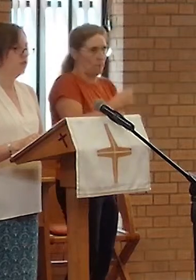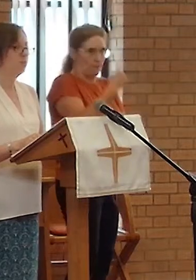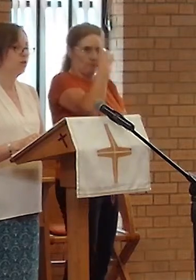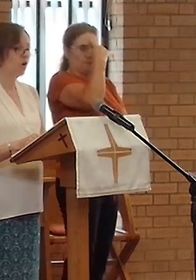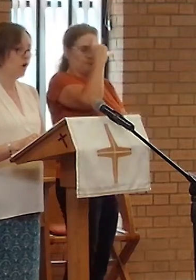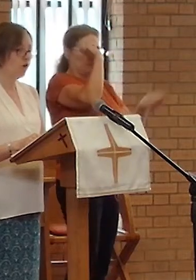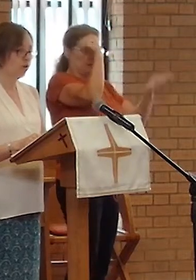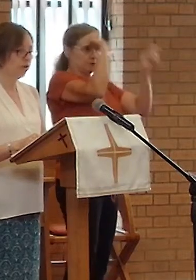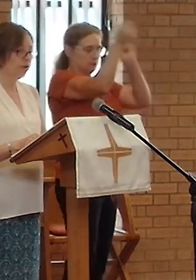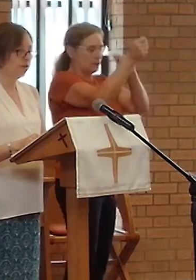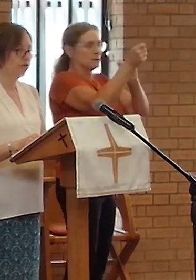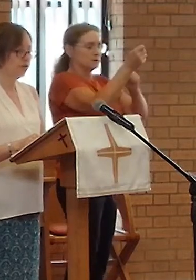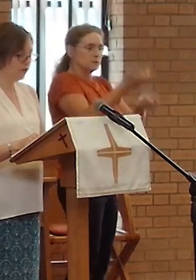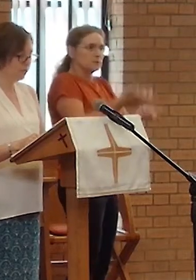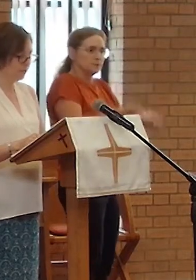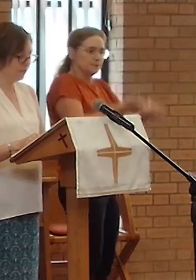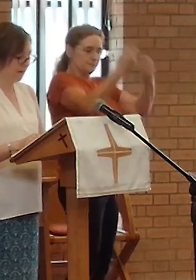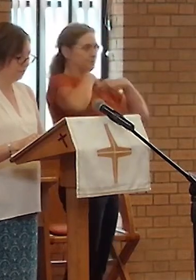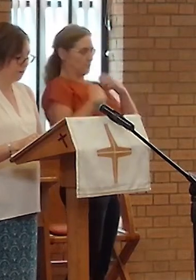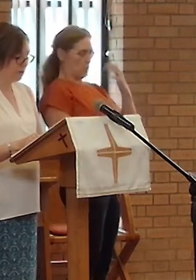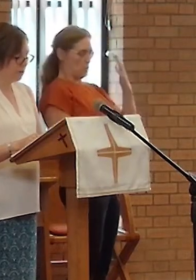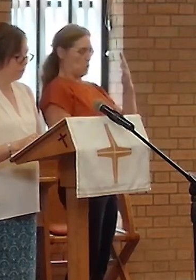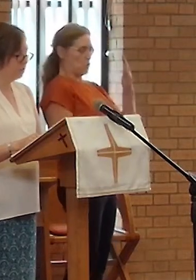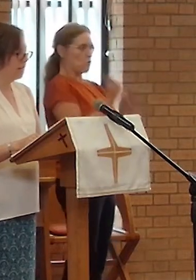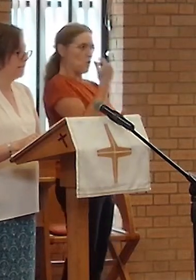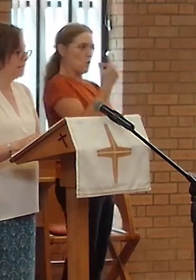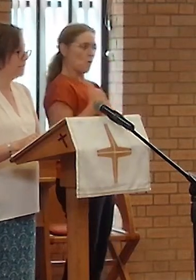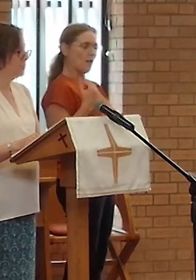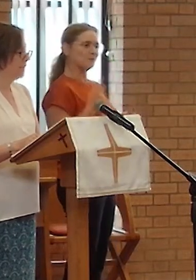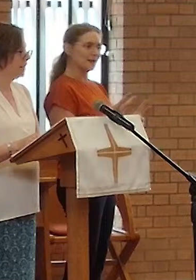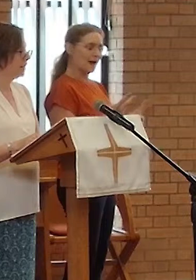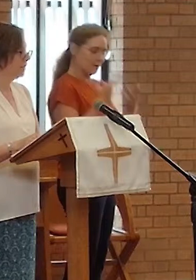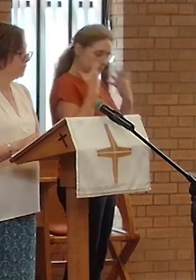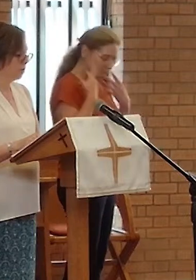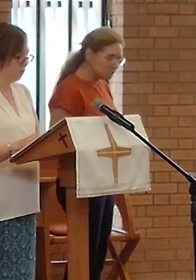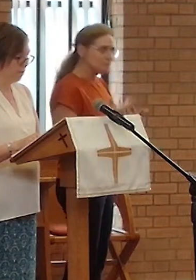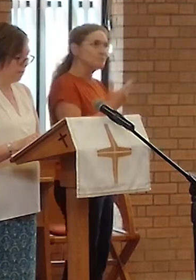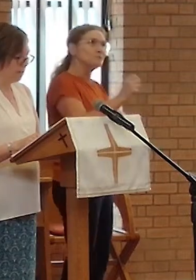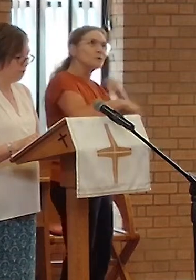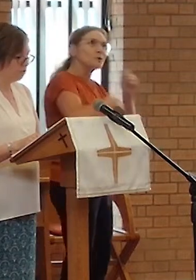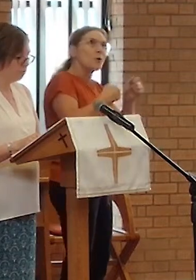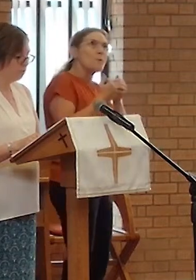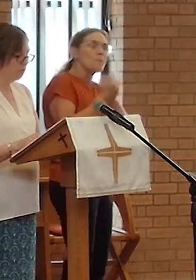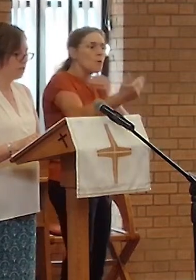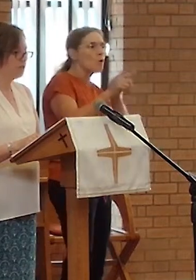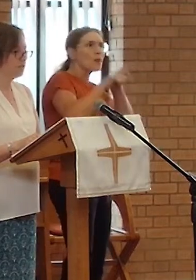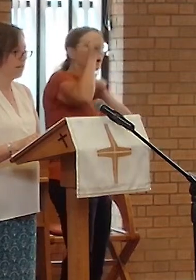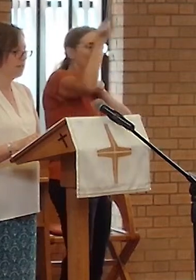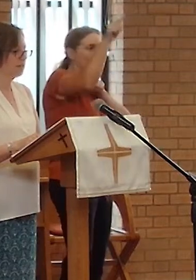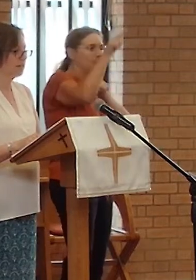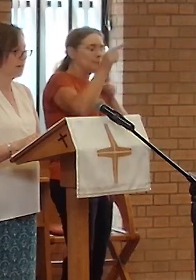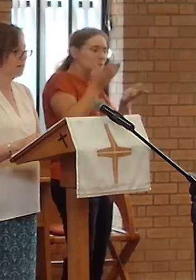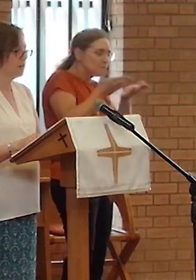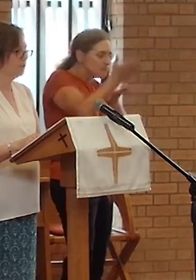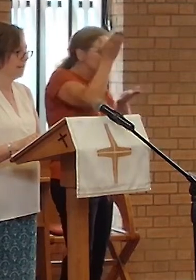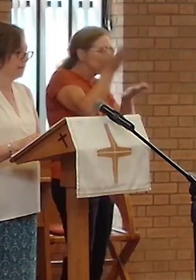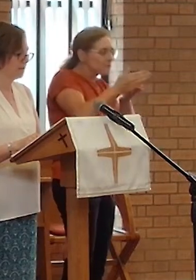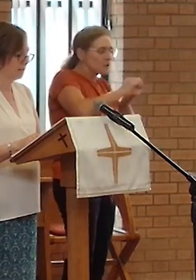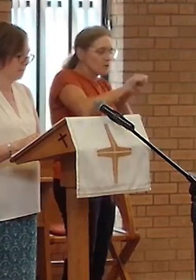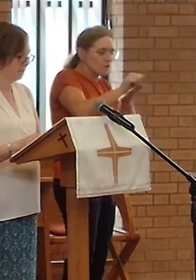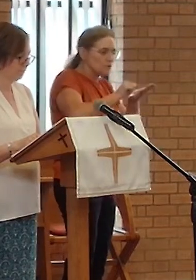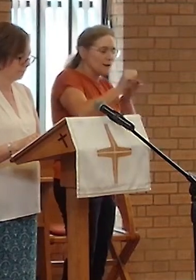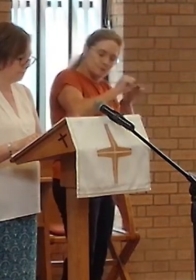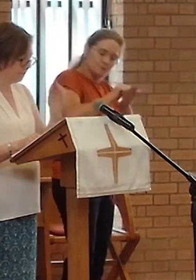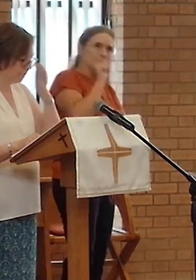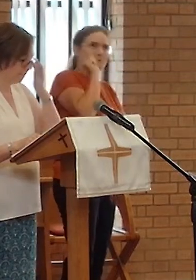to put on the new self, created to be like God in true righteousness and holiness.